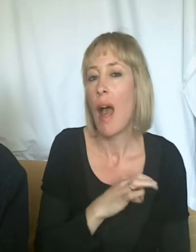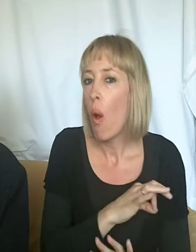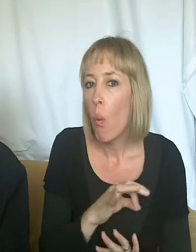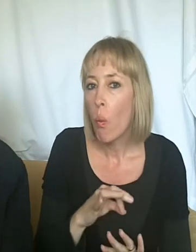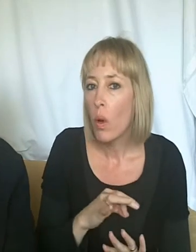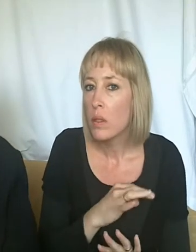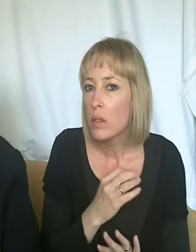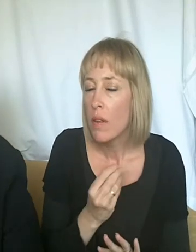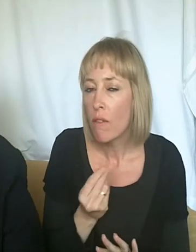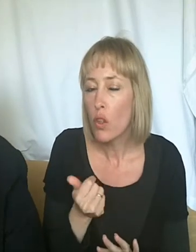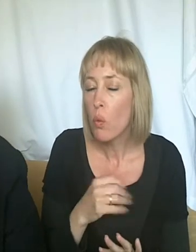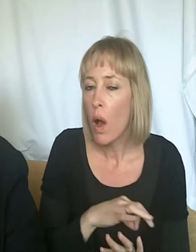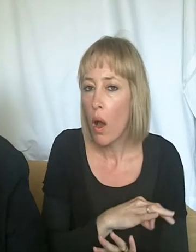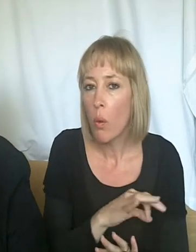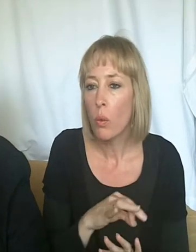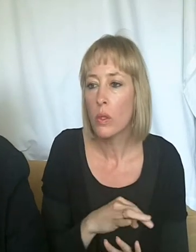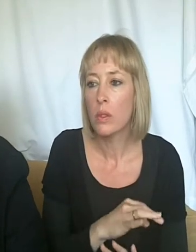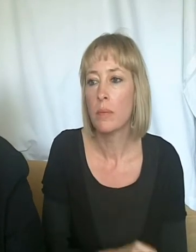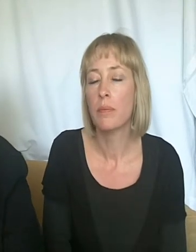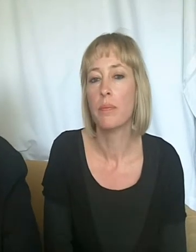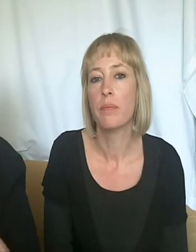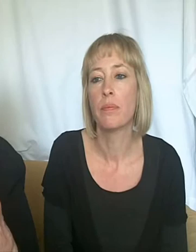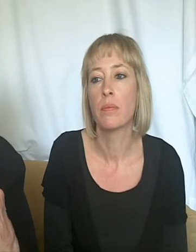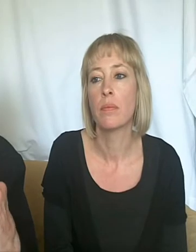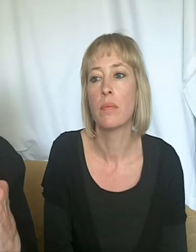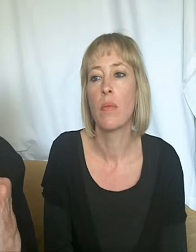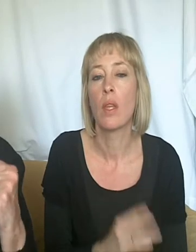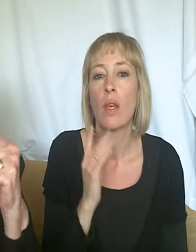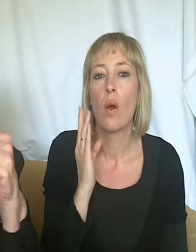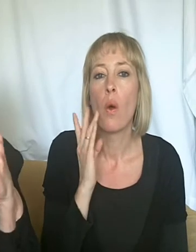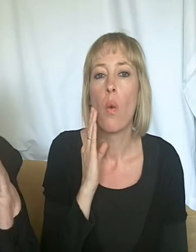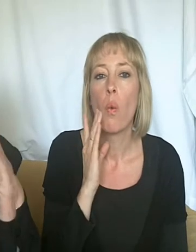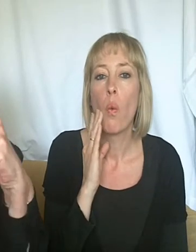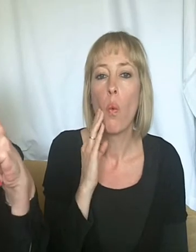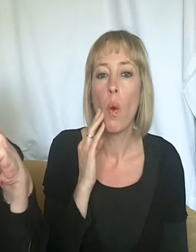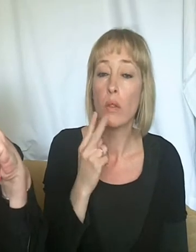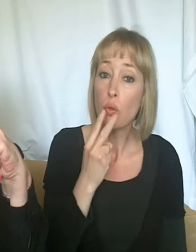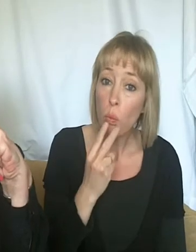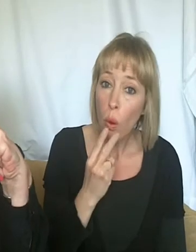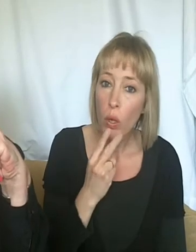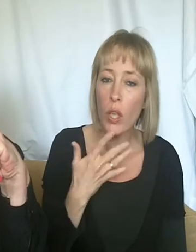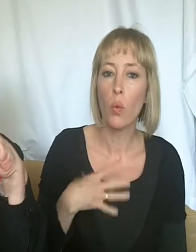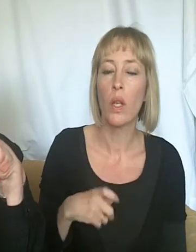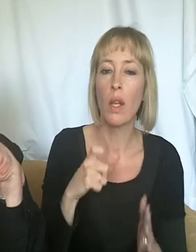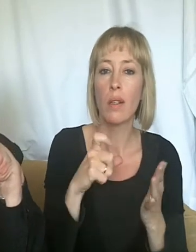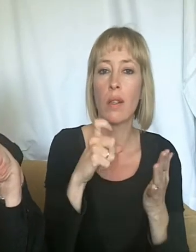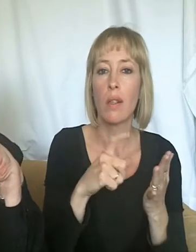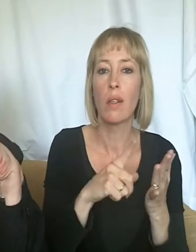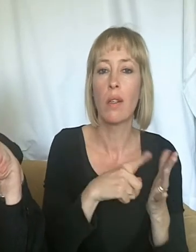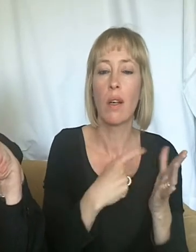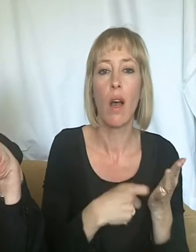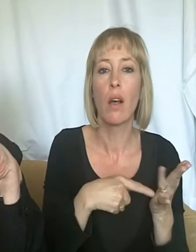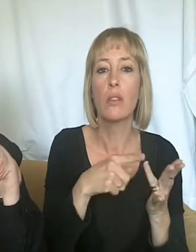hours, and to actually vape it, you need to put the cartomizer on the